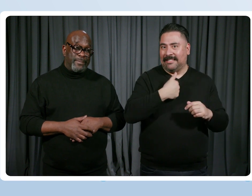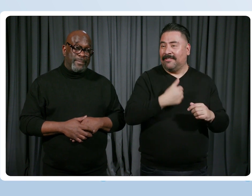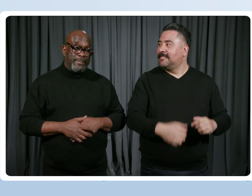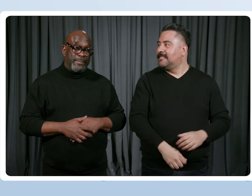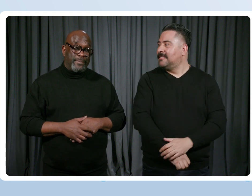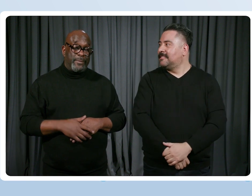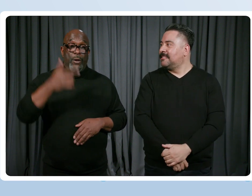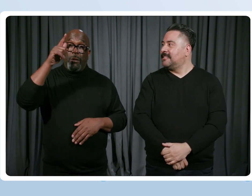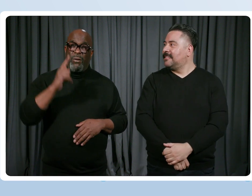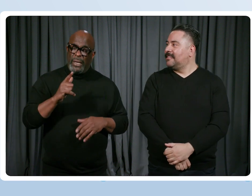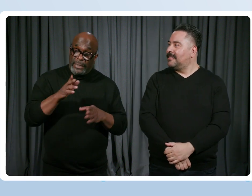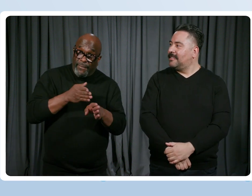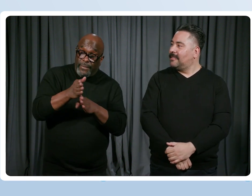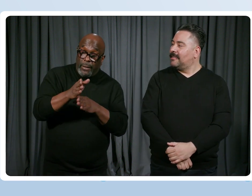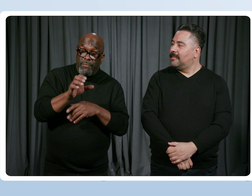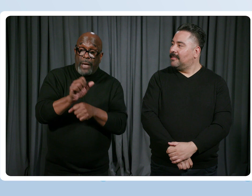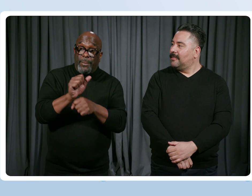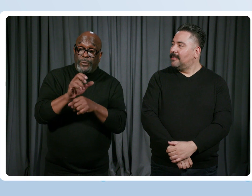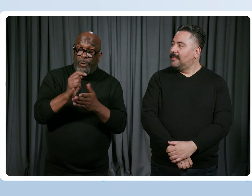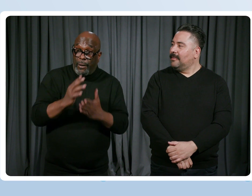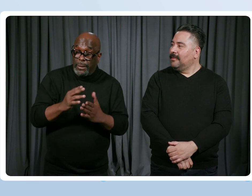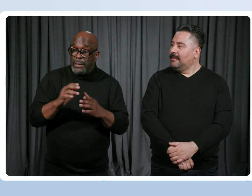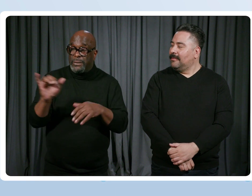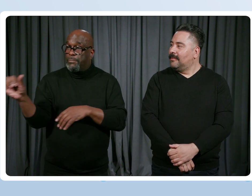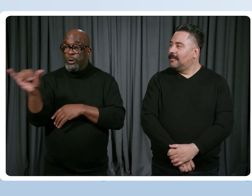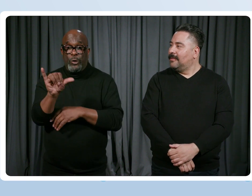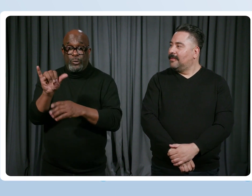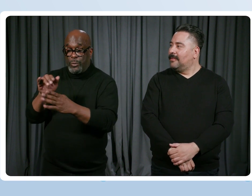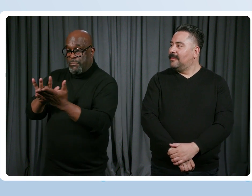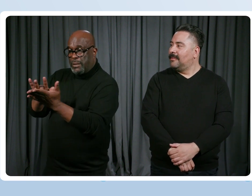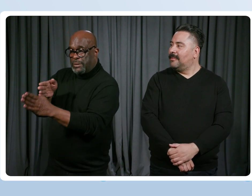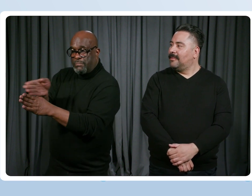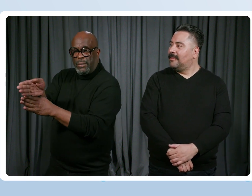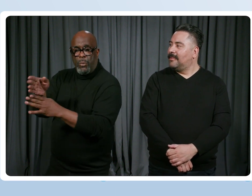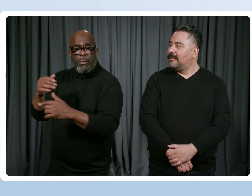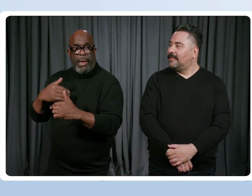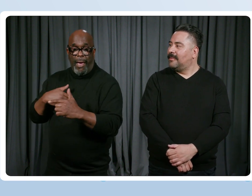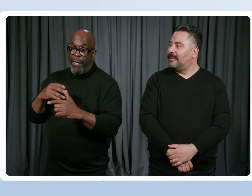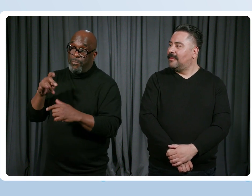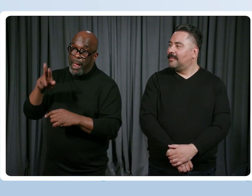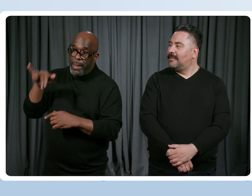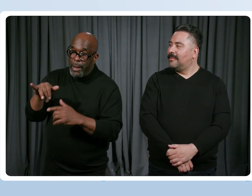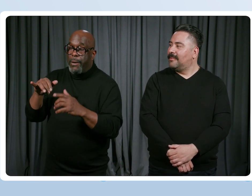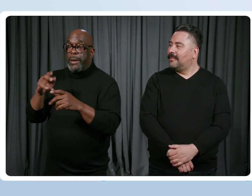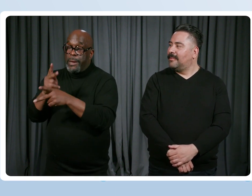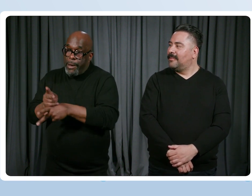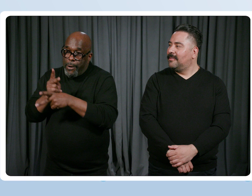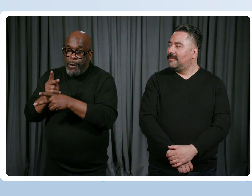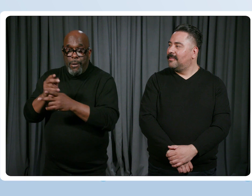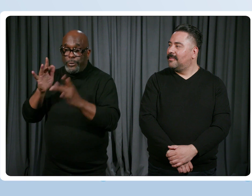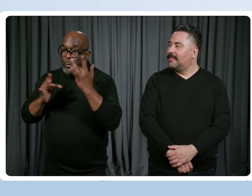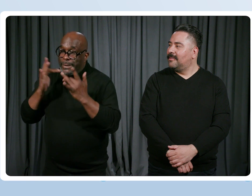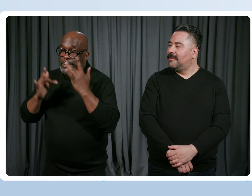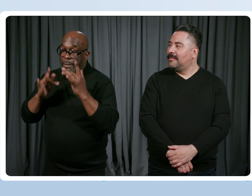the field of occupational therapy similar to the field of medicine, where there are primary care shortages currently and anticipated to